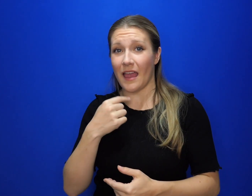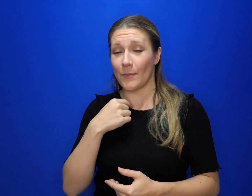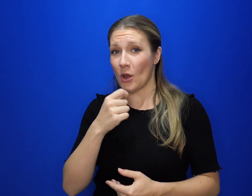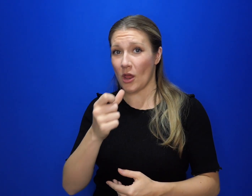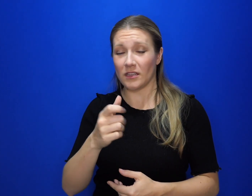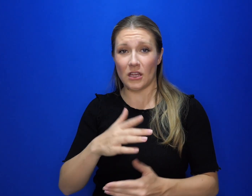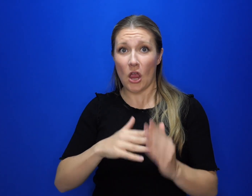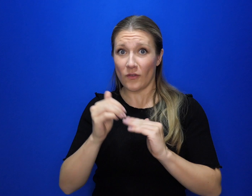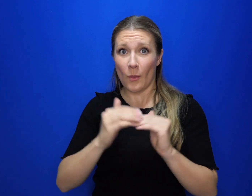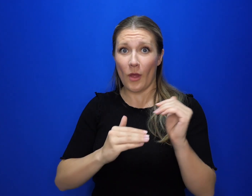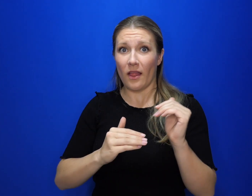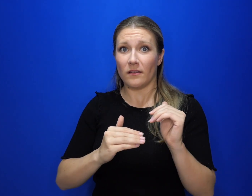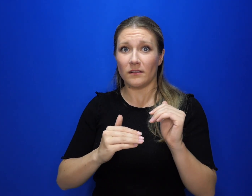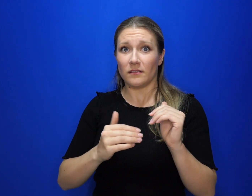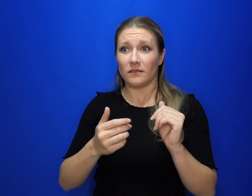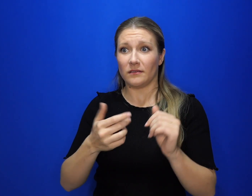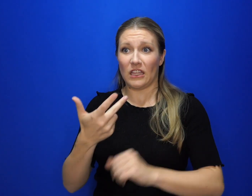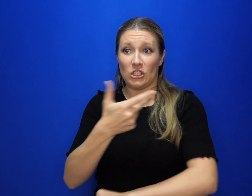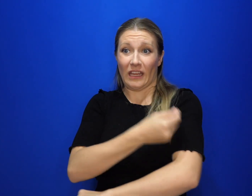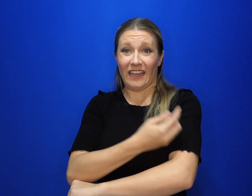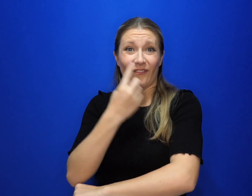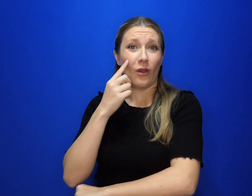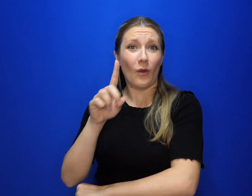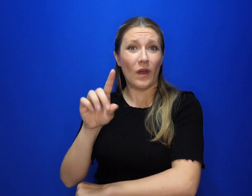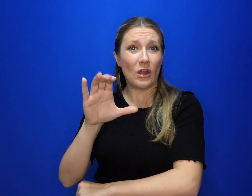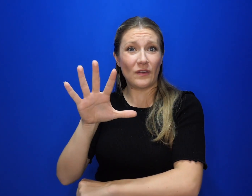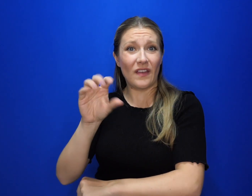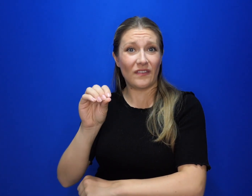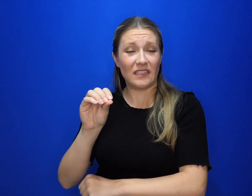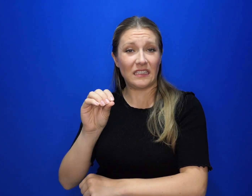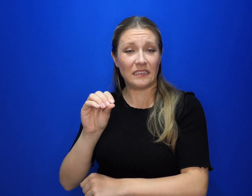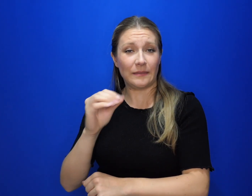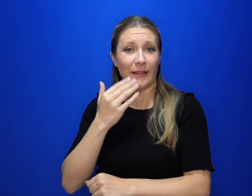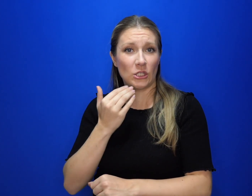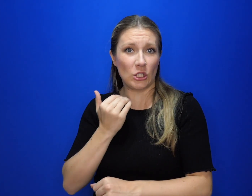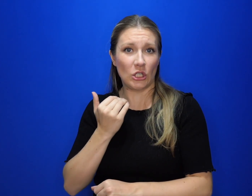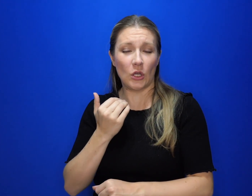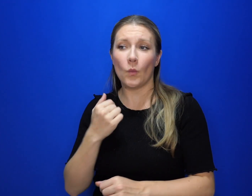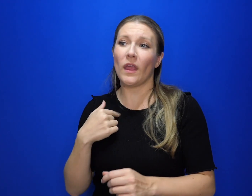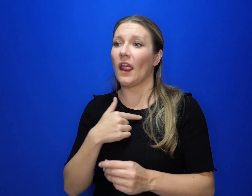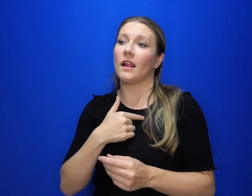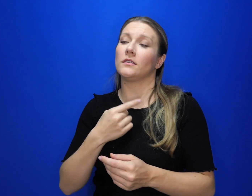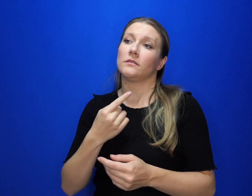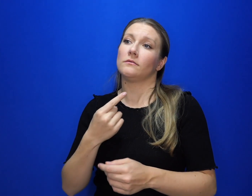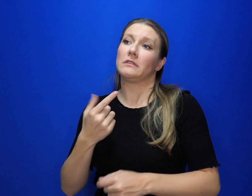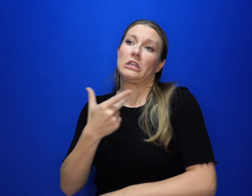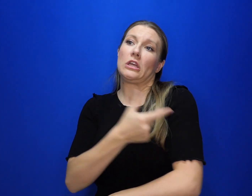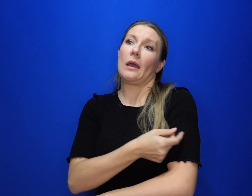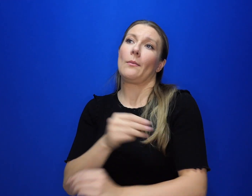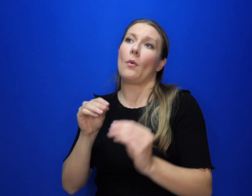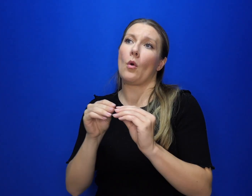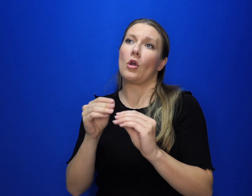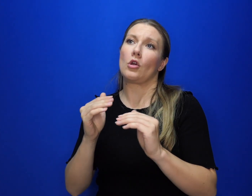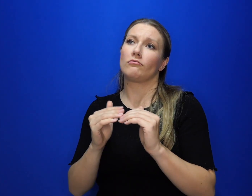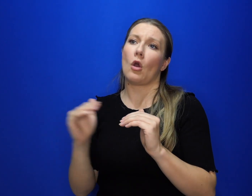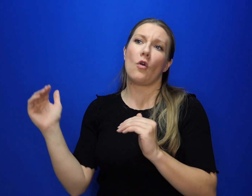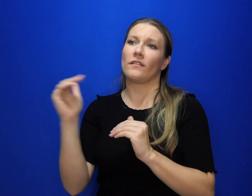comfortable bumping 150 blood sugar for your kid. Like, we're not going to do that. We'll treat over